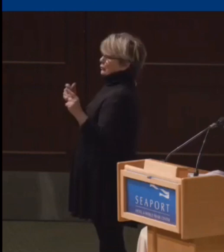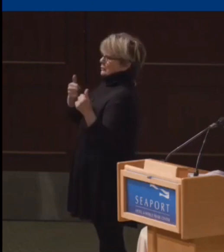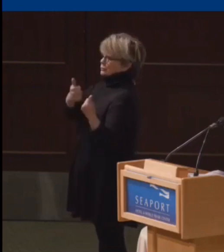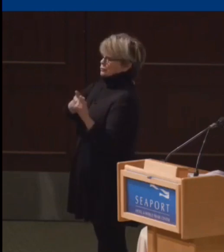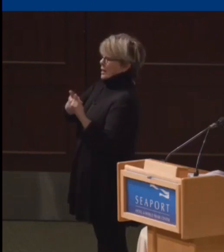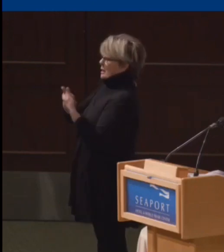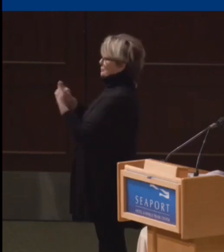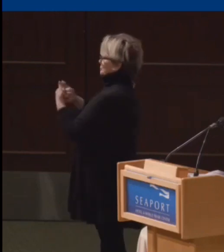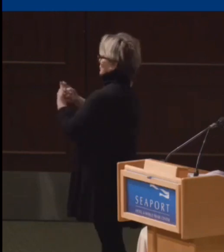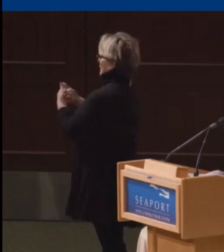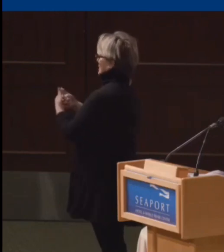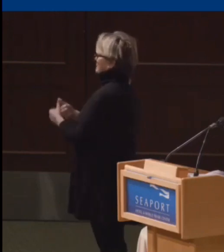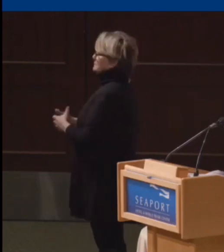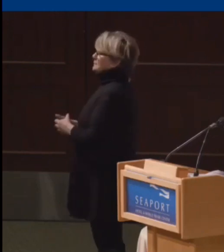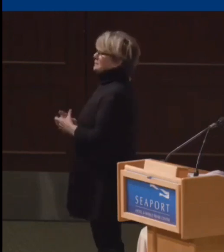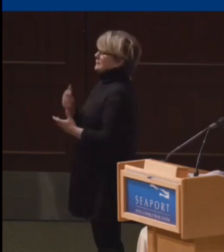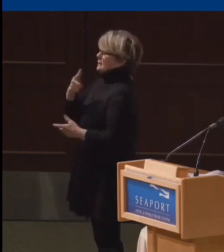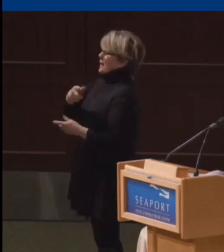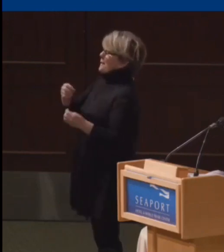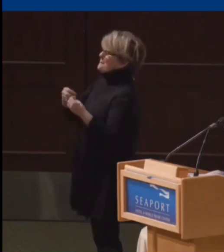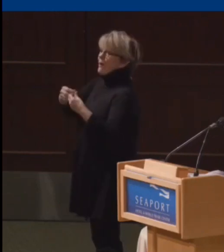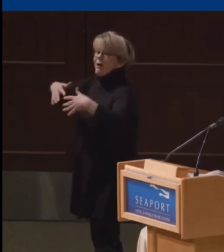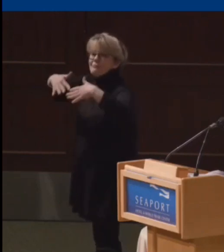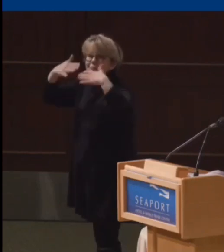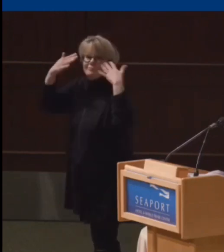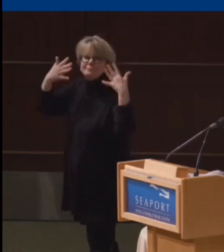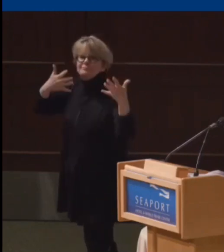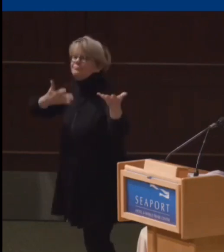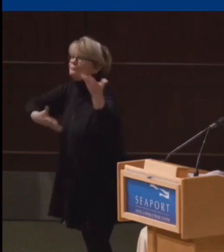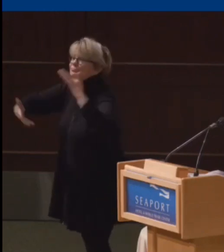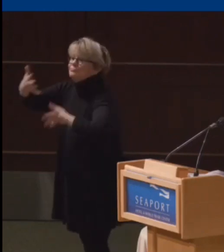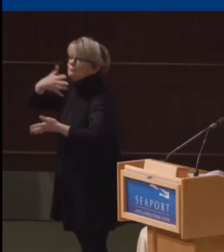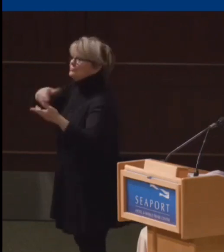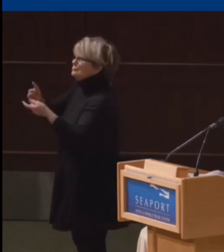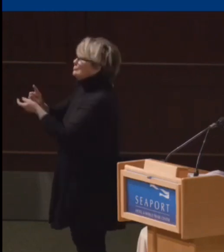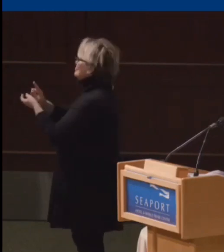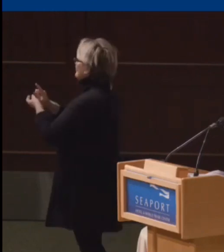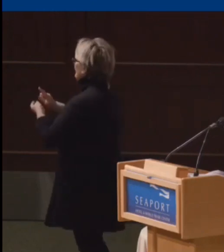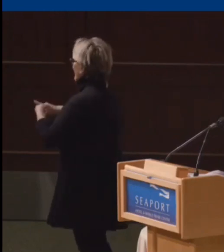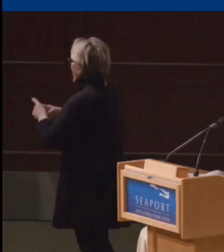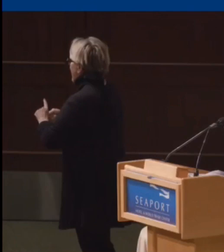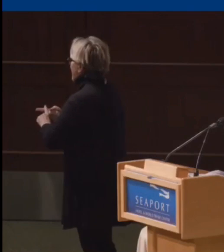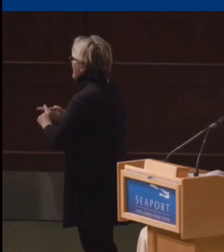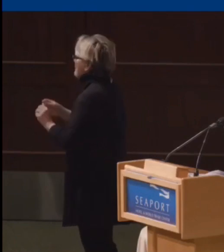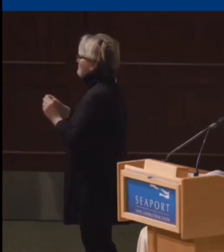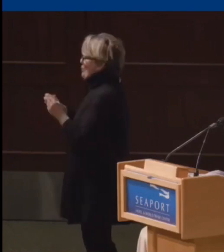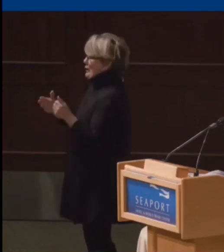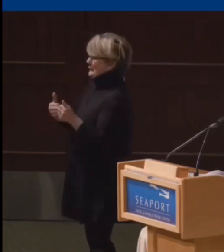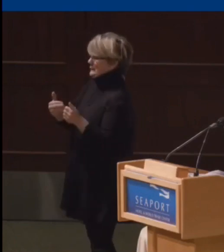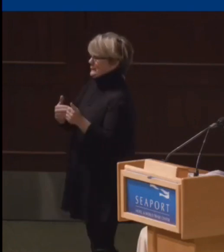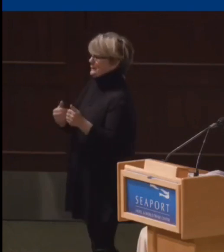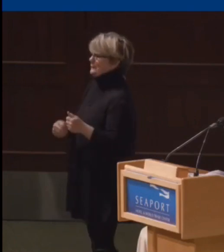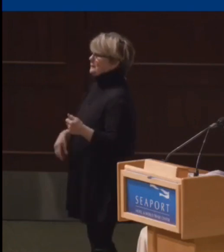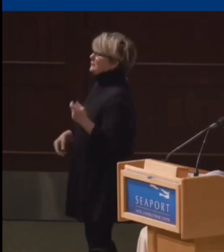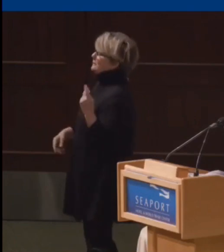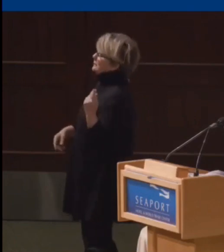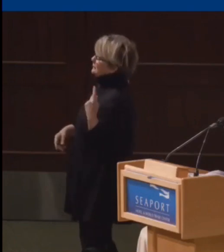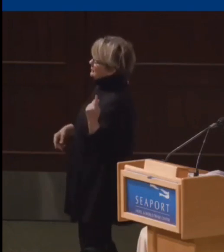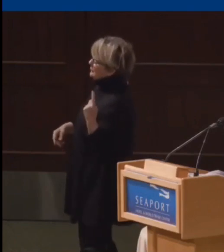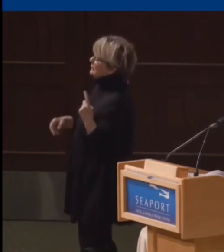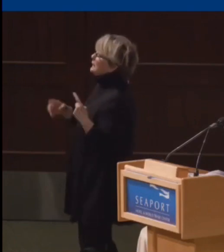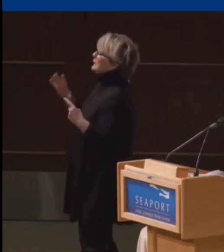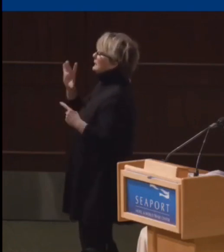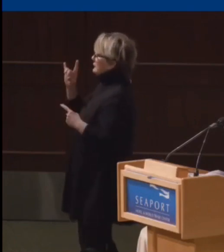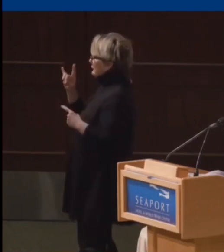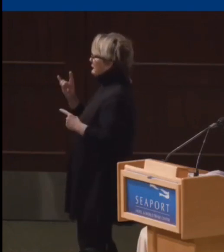challenges. He is more extroverted and made friends more easily, but we both did very well during our time at